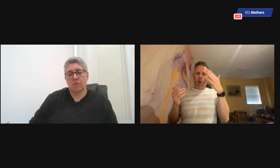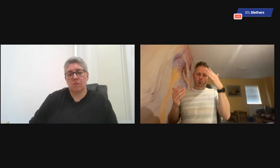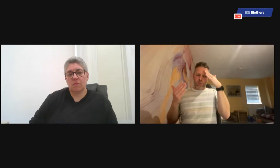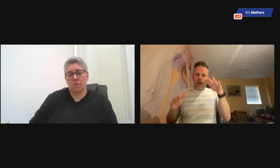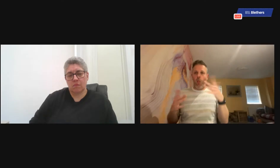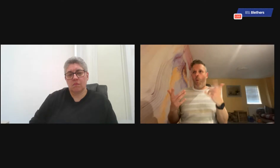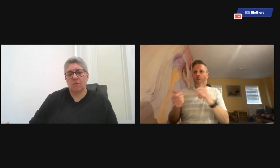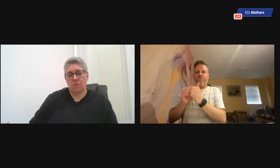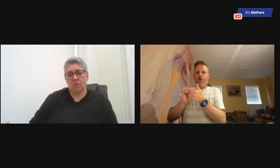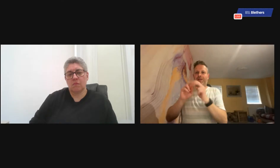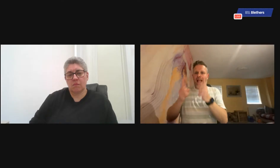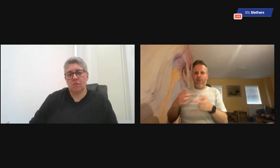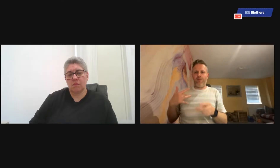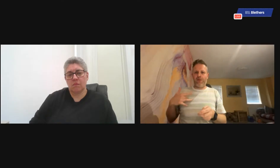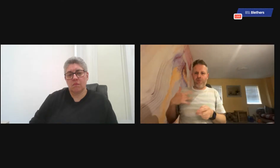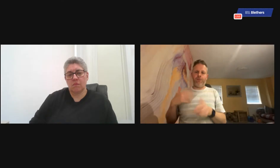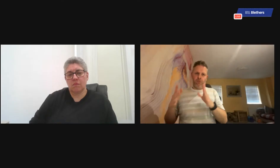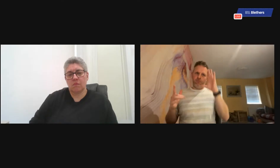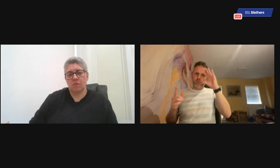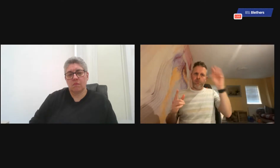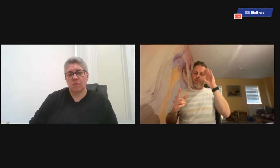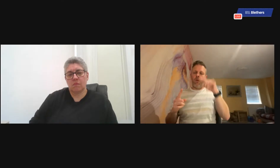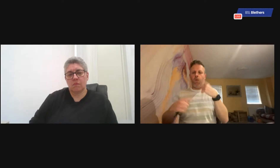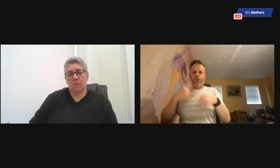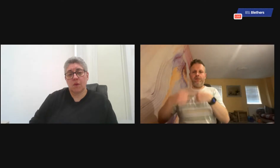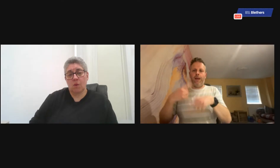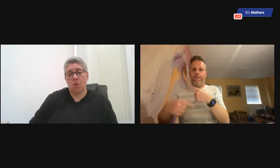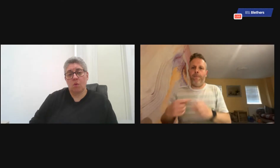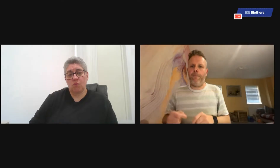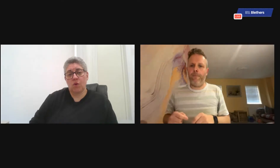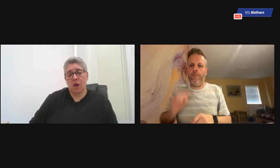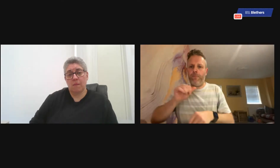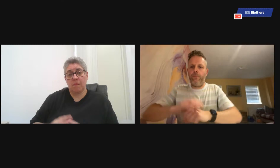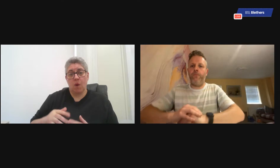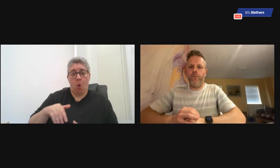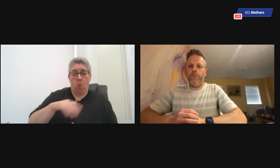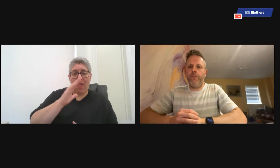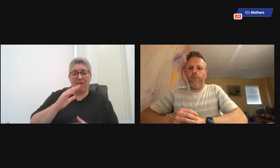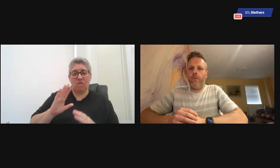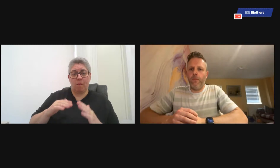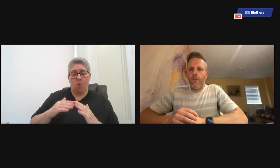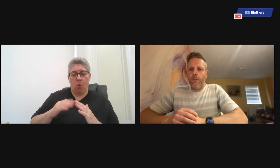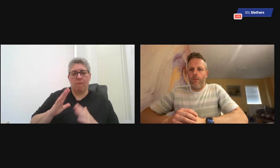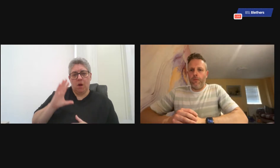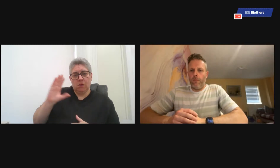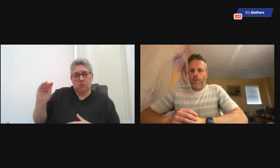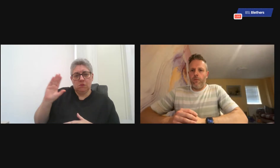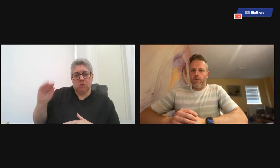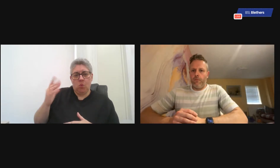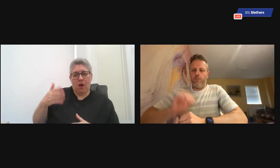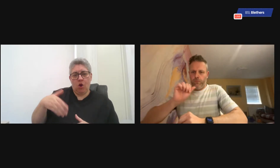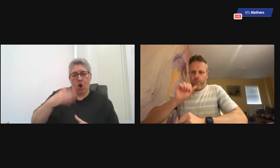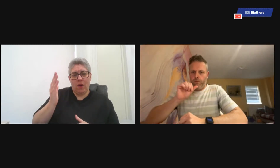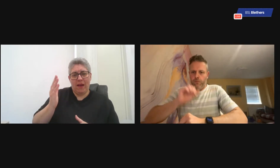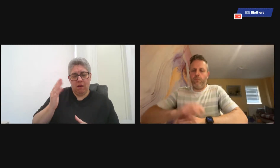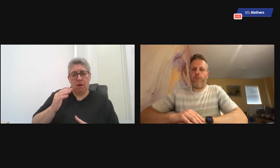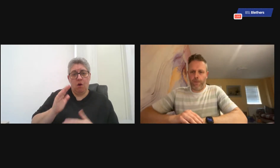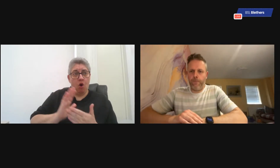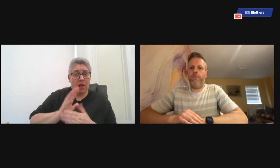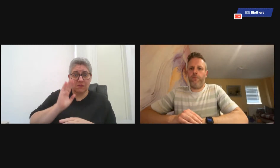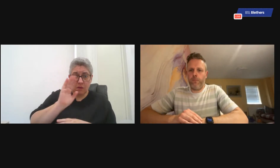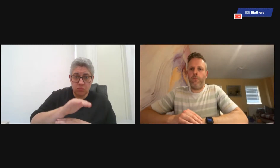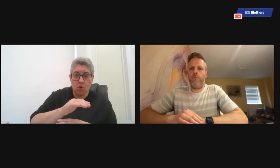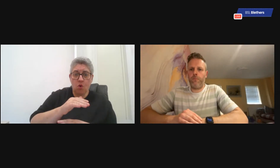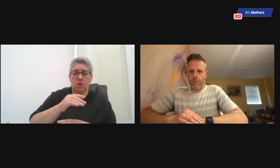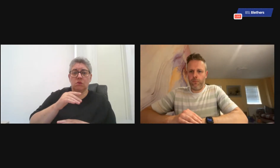And it might be if they are going on a trip or we're going anywhere, all the details in terms of hotel has to be passed on